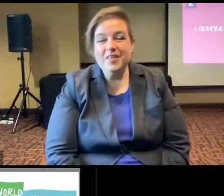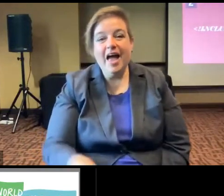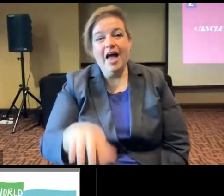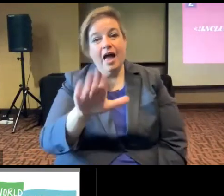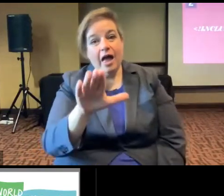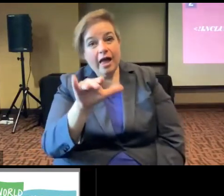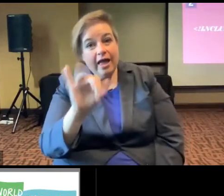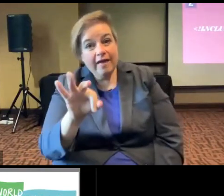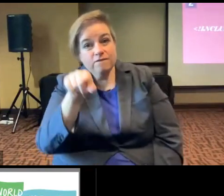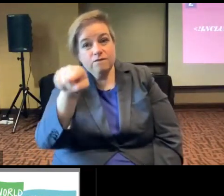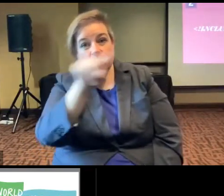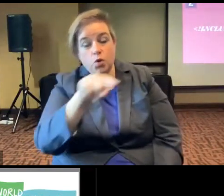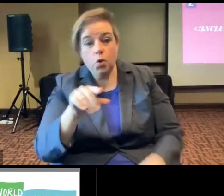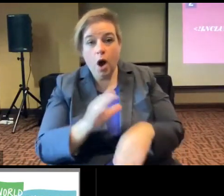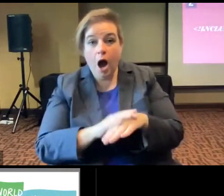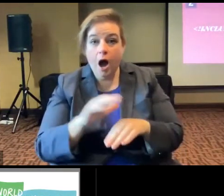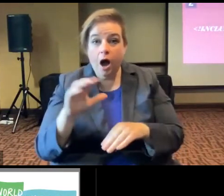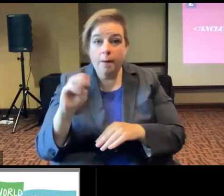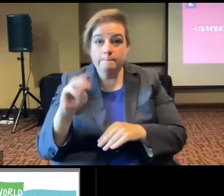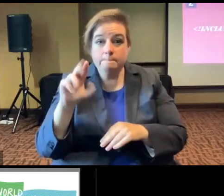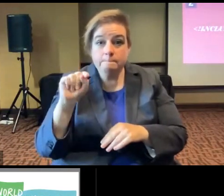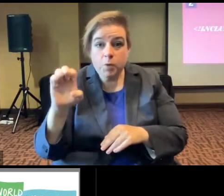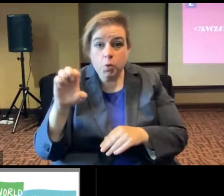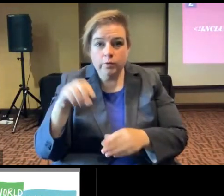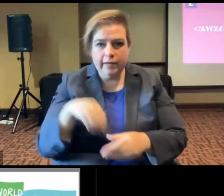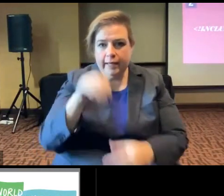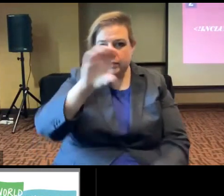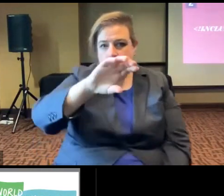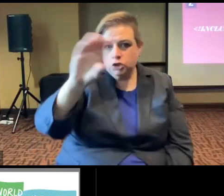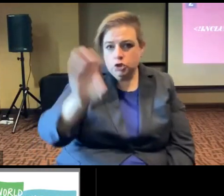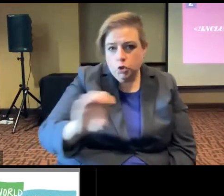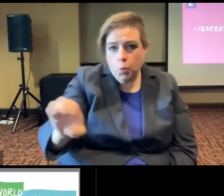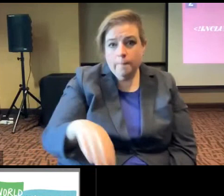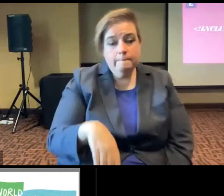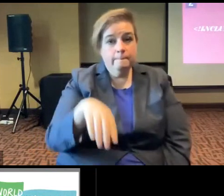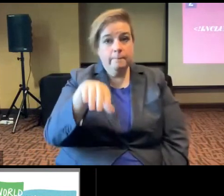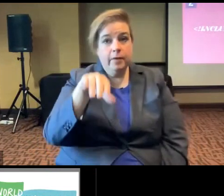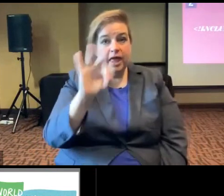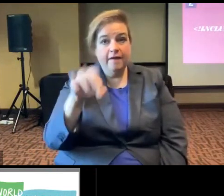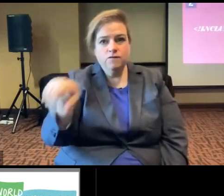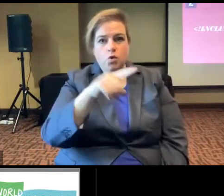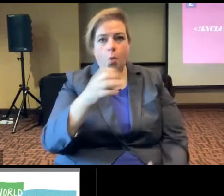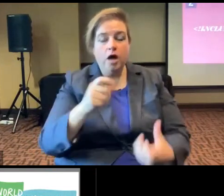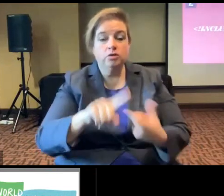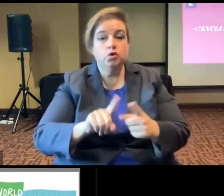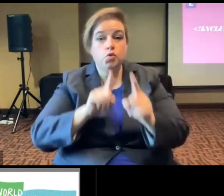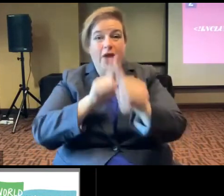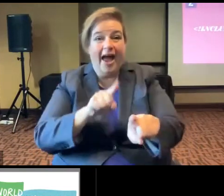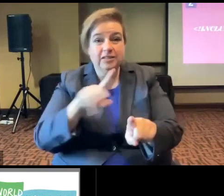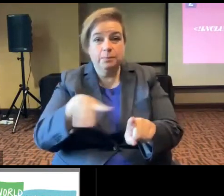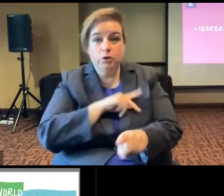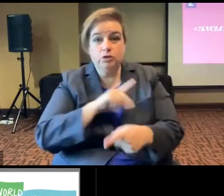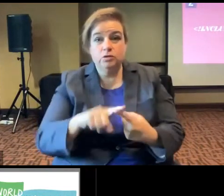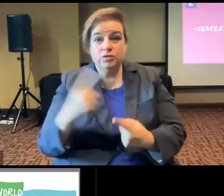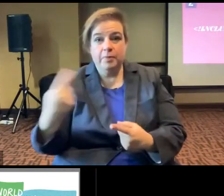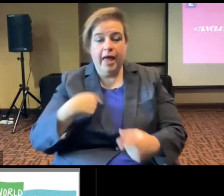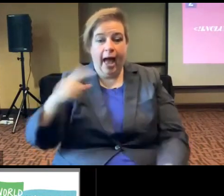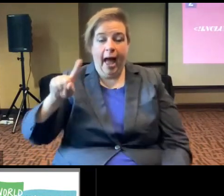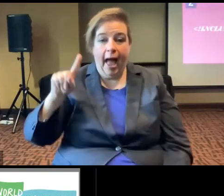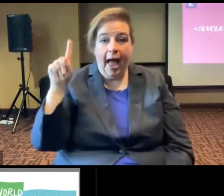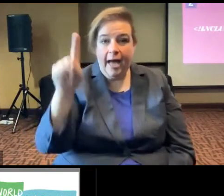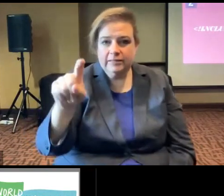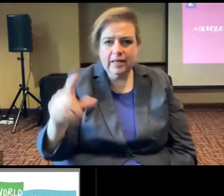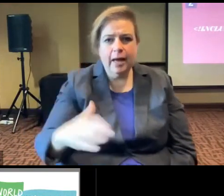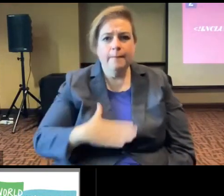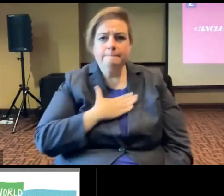If you're on mute, if you're using Zoom, if you are going to react personally to something I ask, by